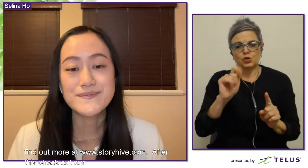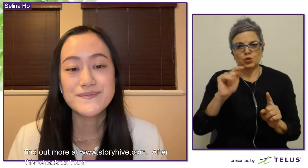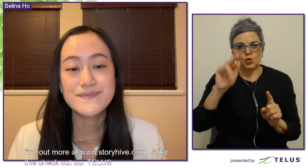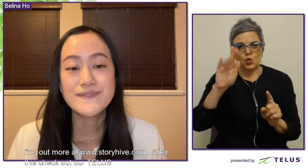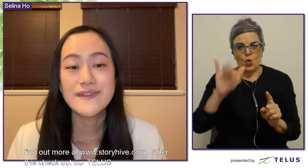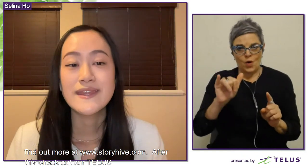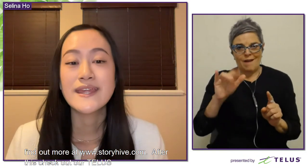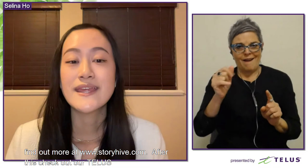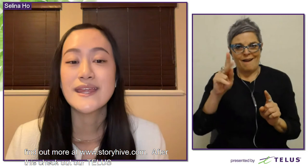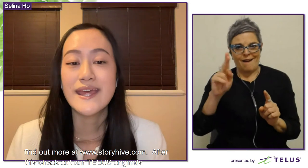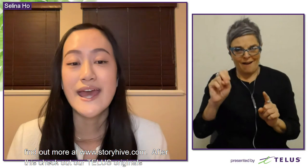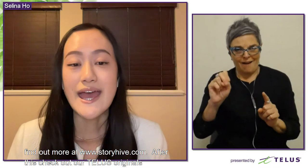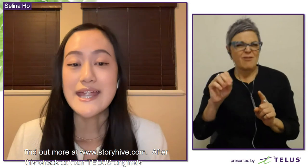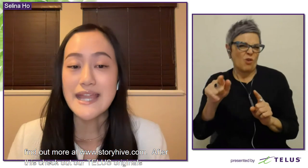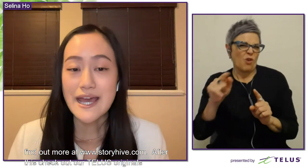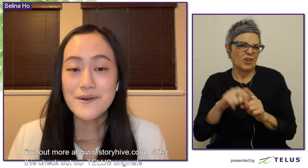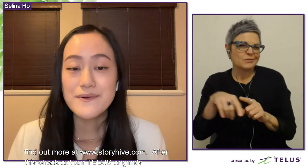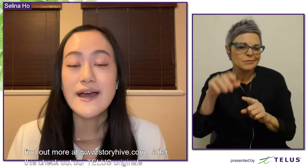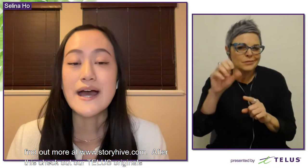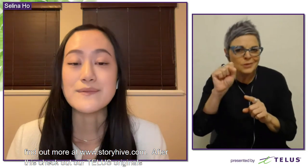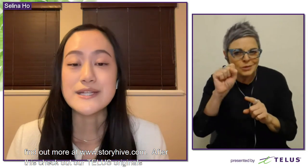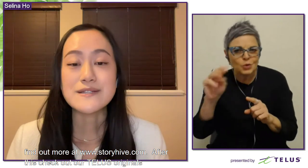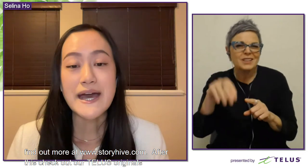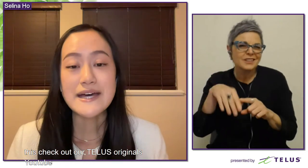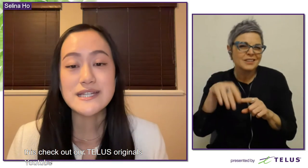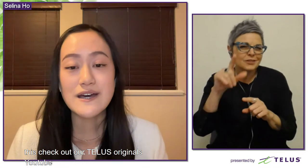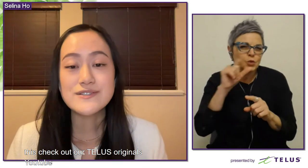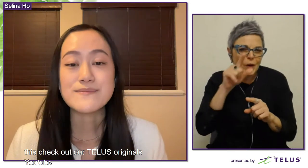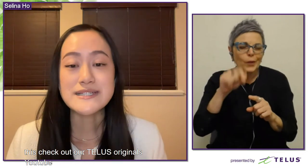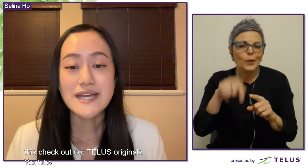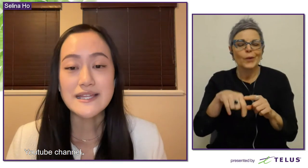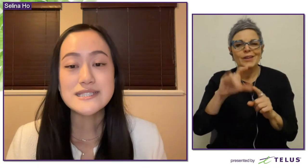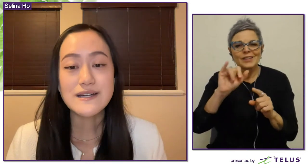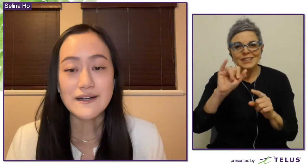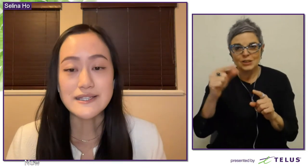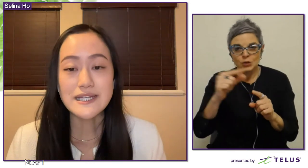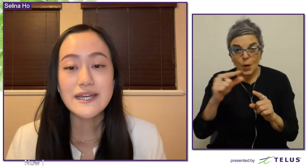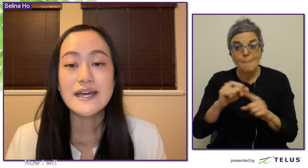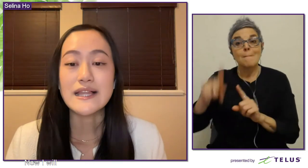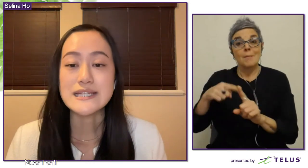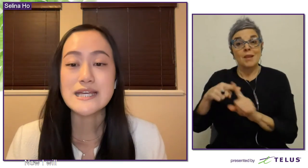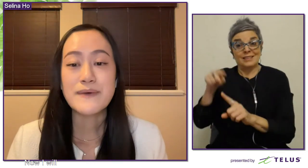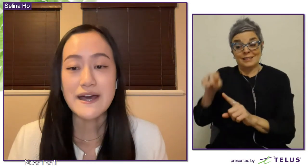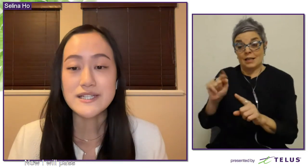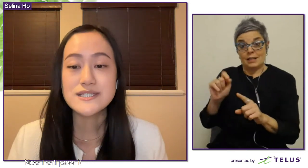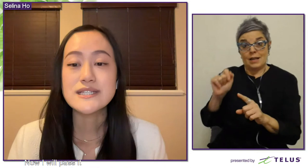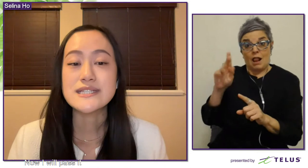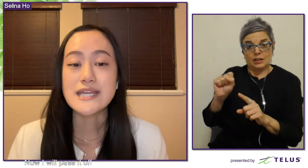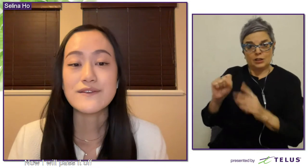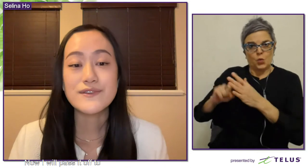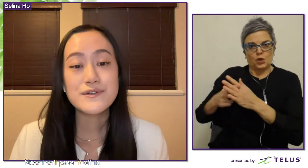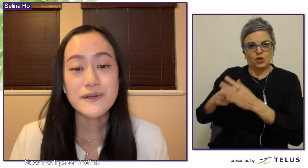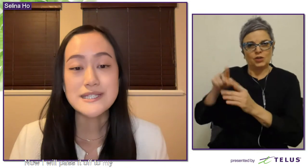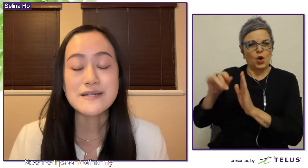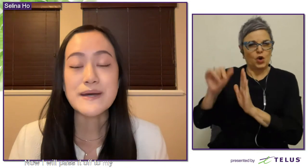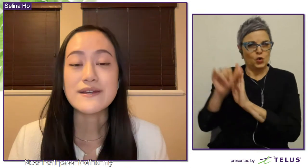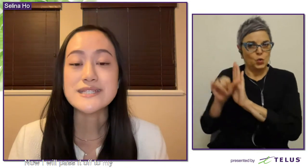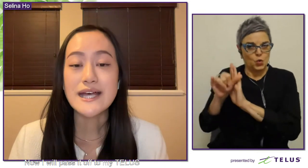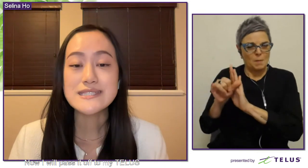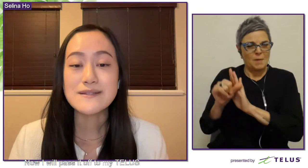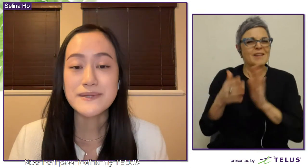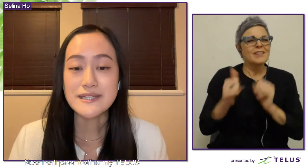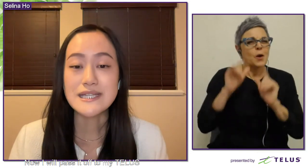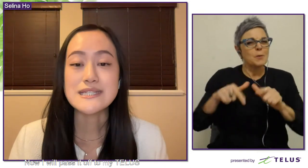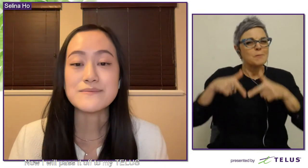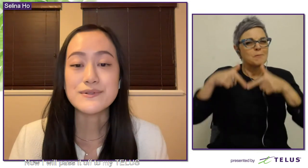channel. And now, I'm going to pass it off to my TELUS colleague, Alyssa Pavich, to say a few words about